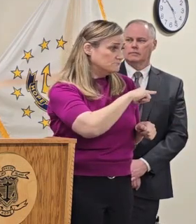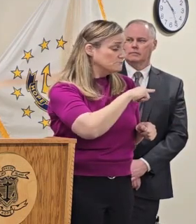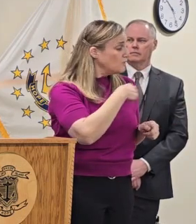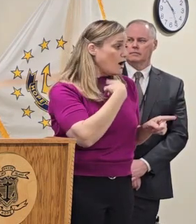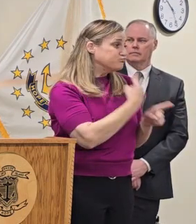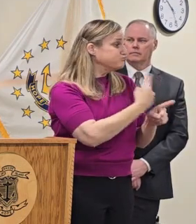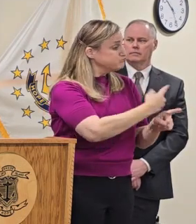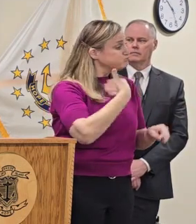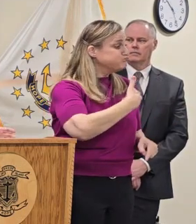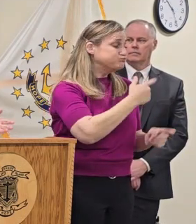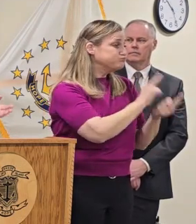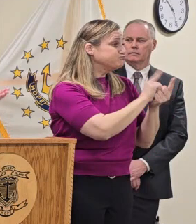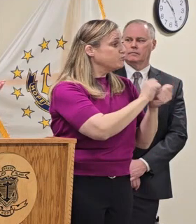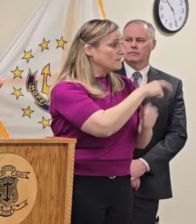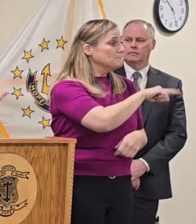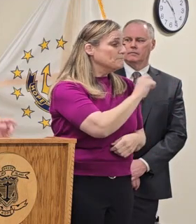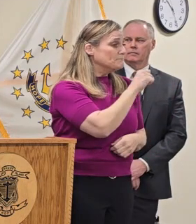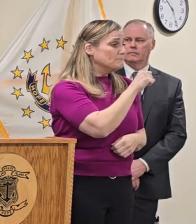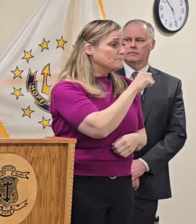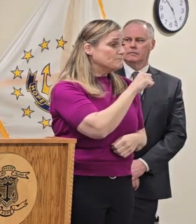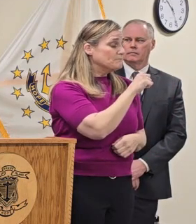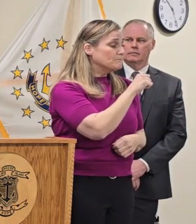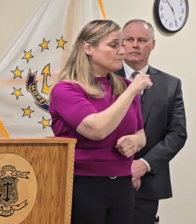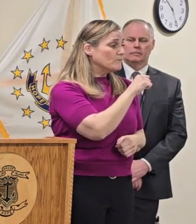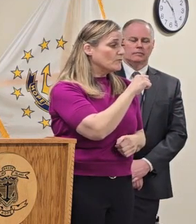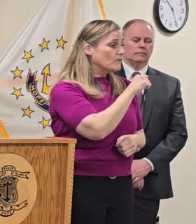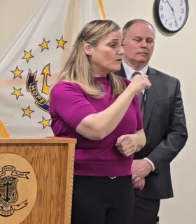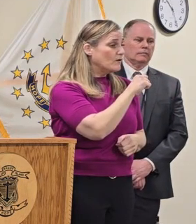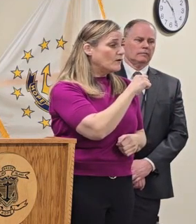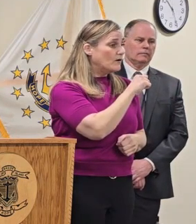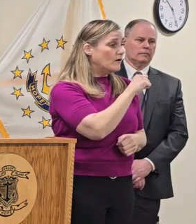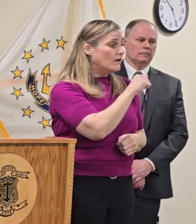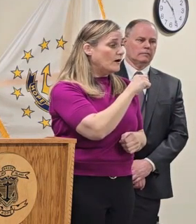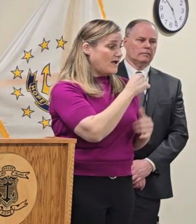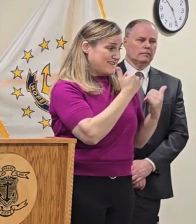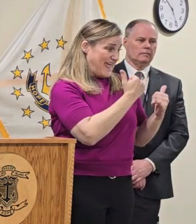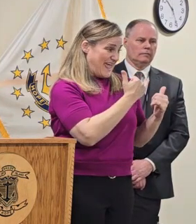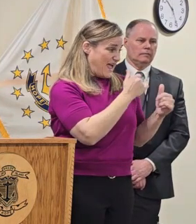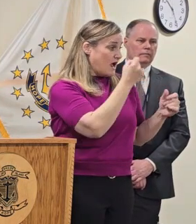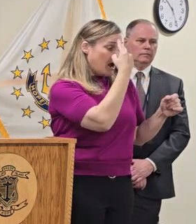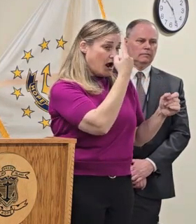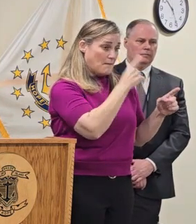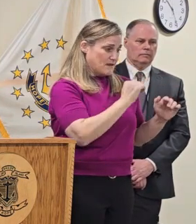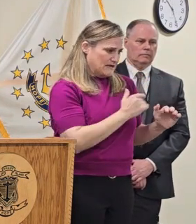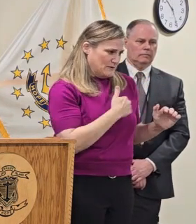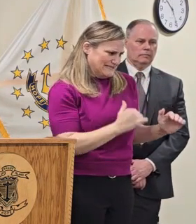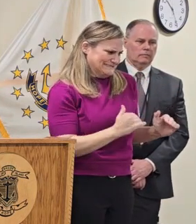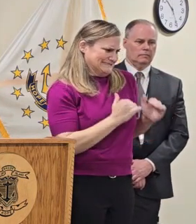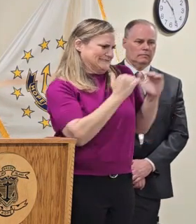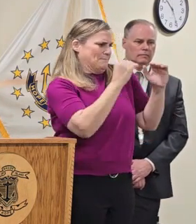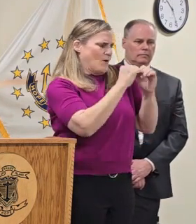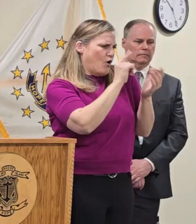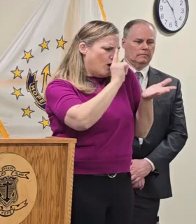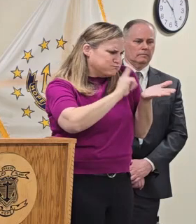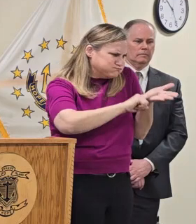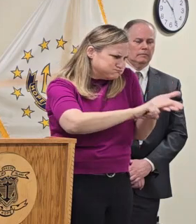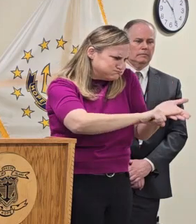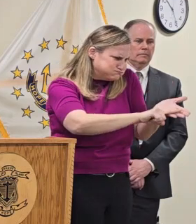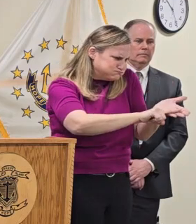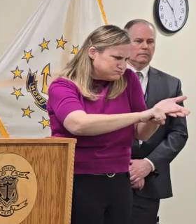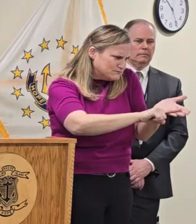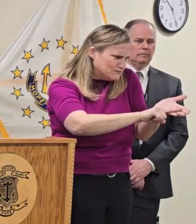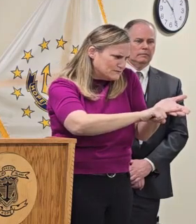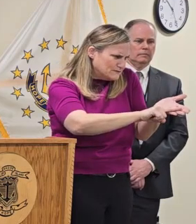on. Obviously, this is raised to a level that has put me in front of a microphone more than once, taking a